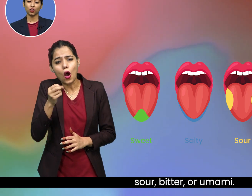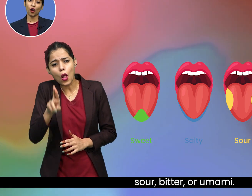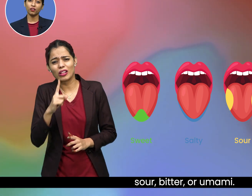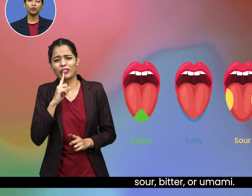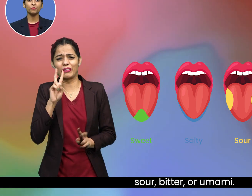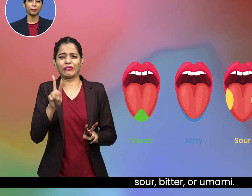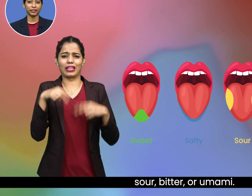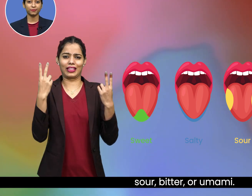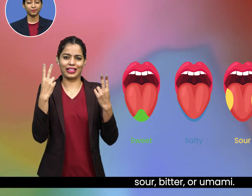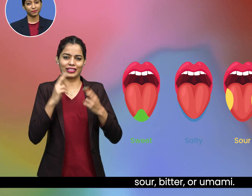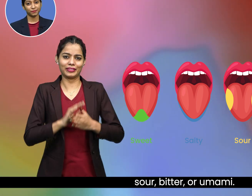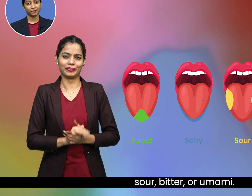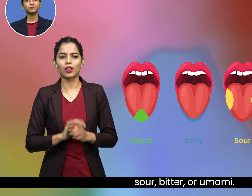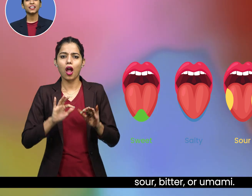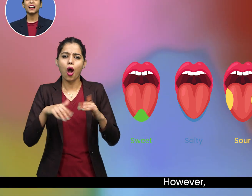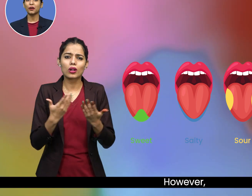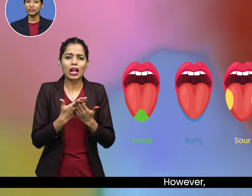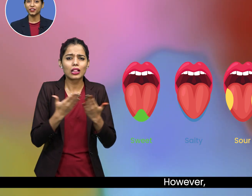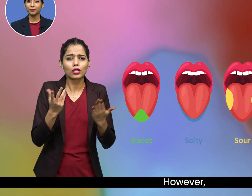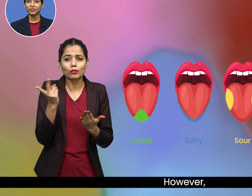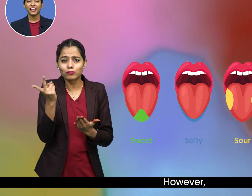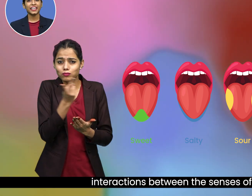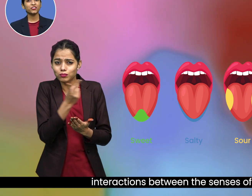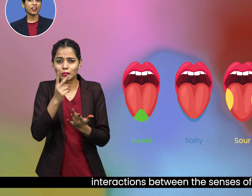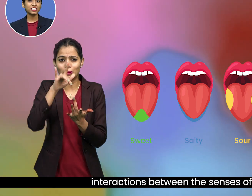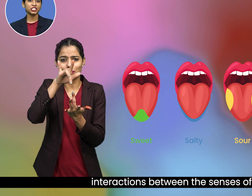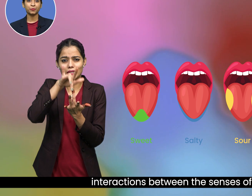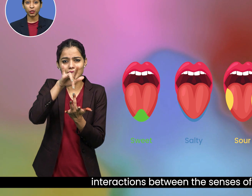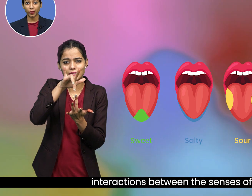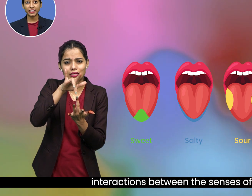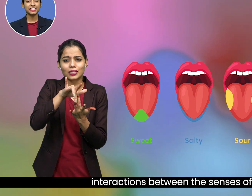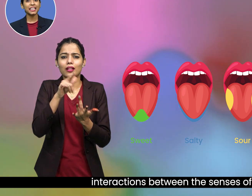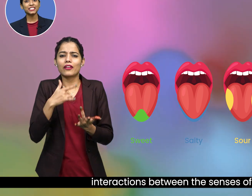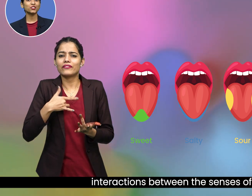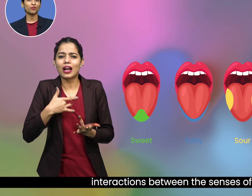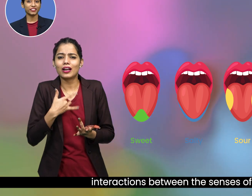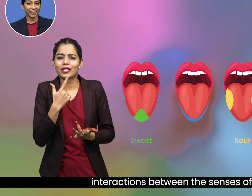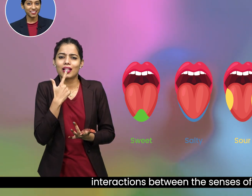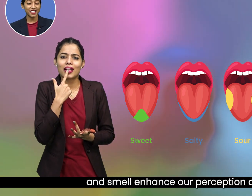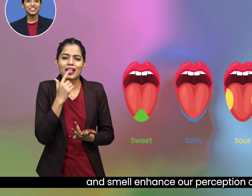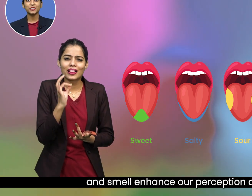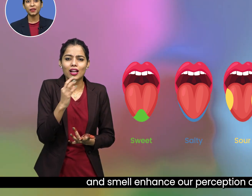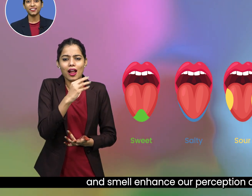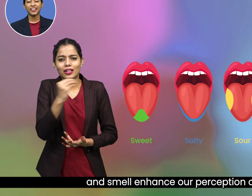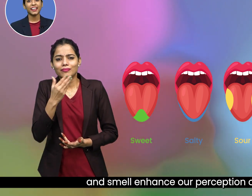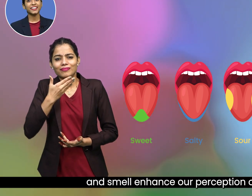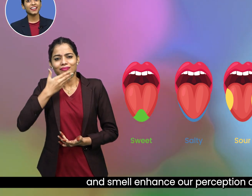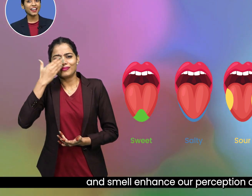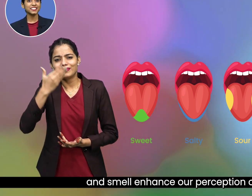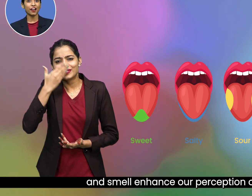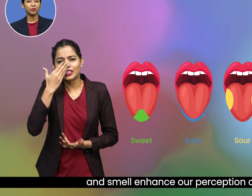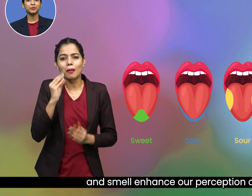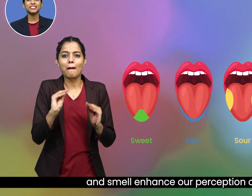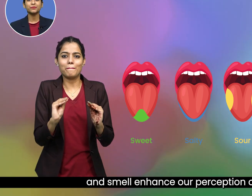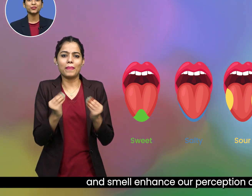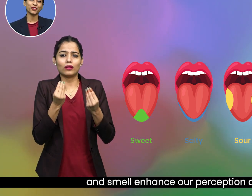bitter, or umami. However, interactions between the senses of taste and smell